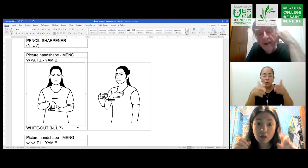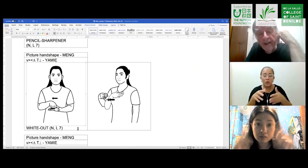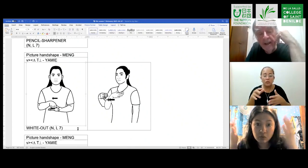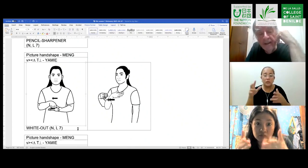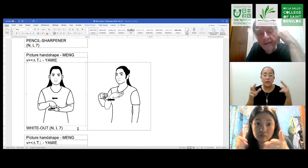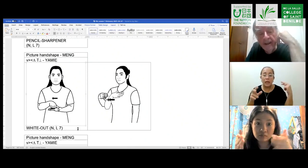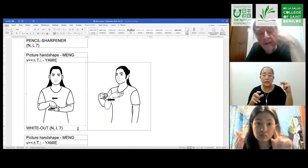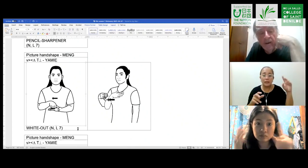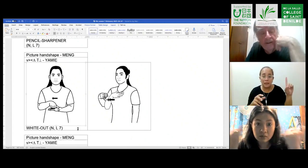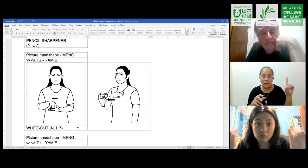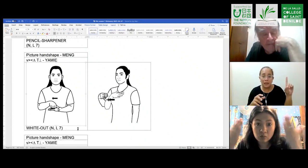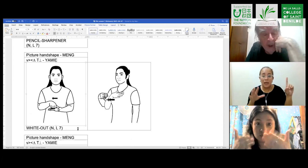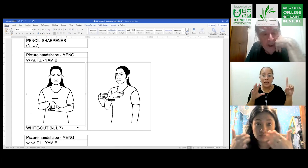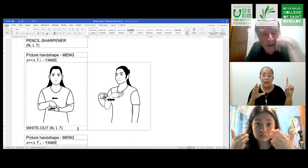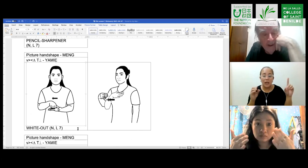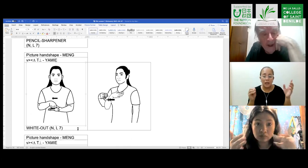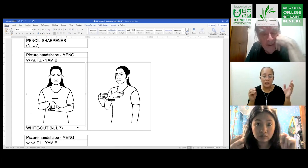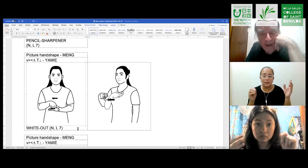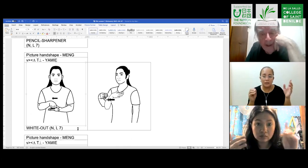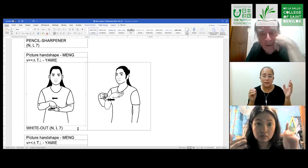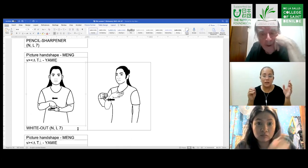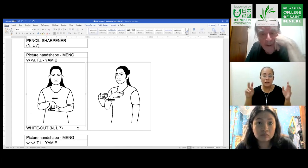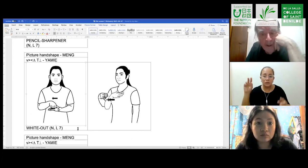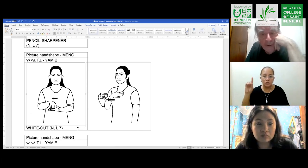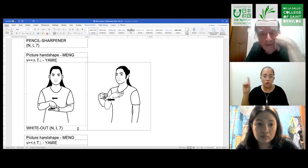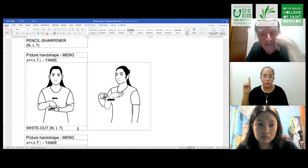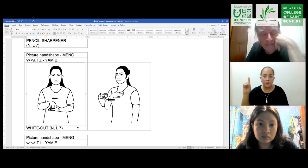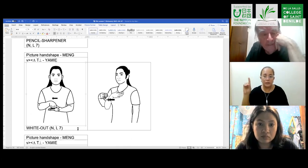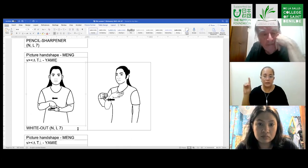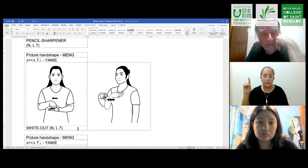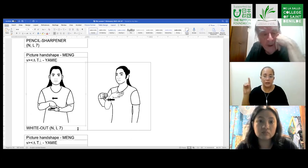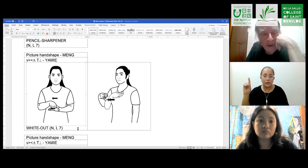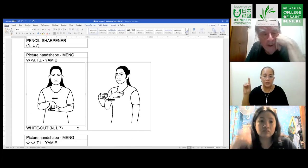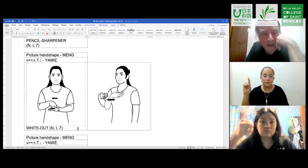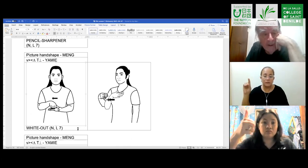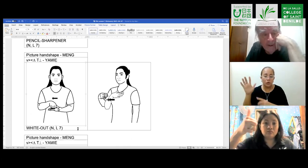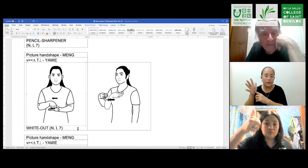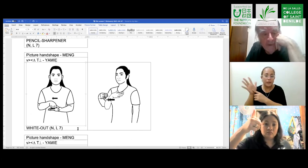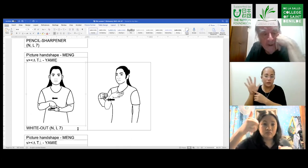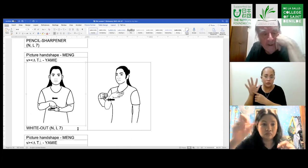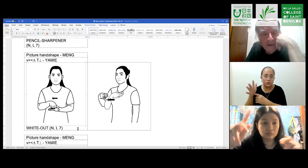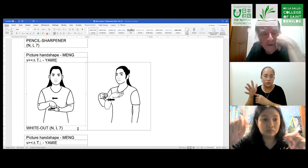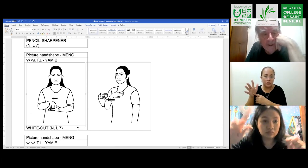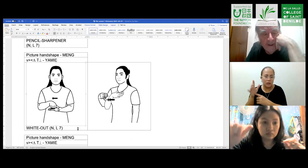non-dominant hand and on dominant hand orientation. So far these are okay.